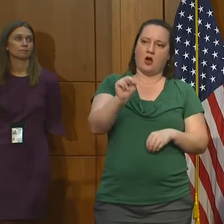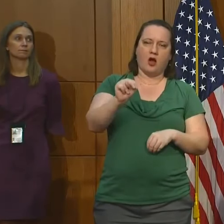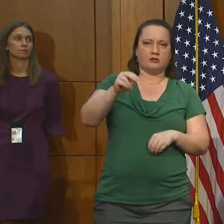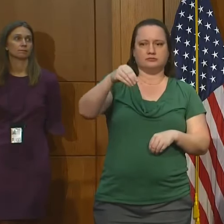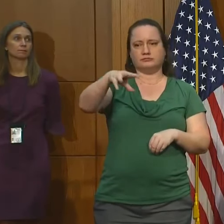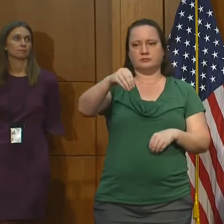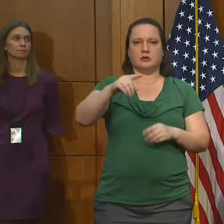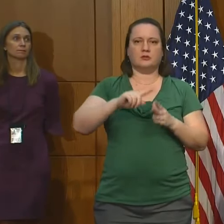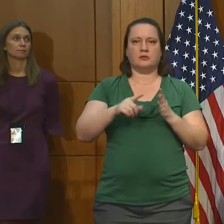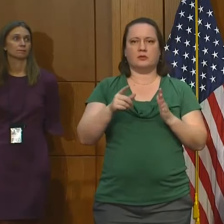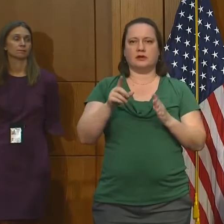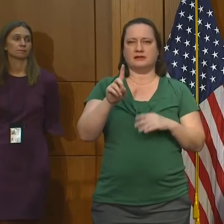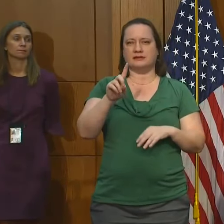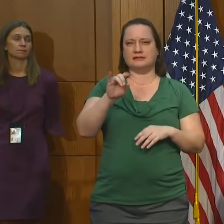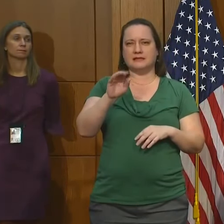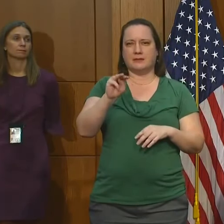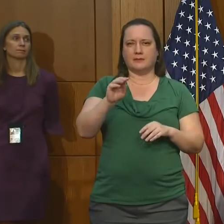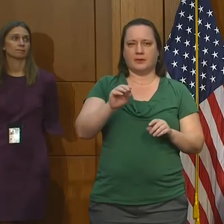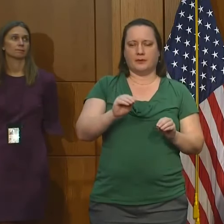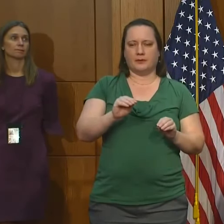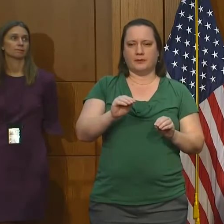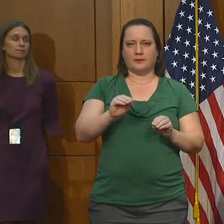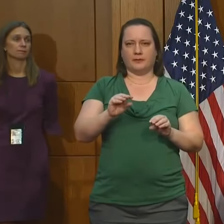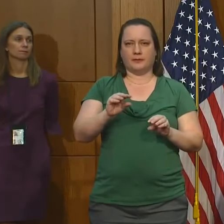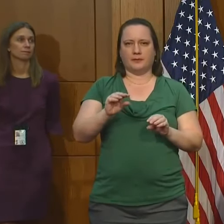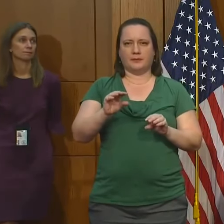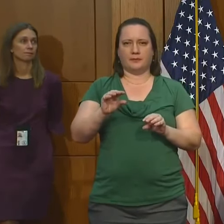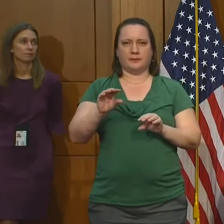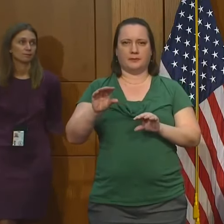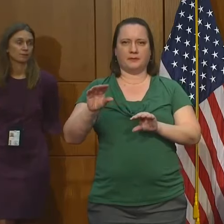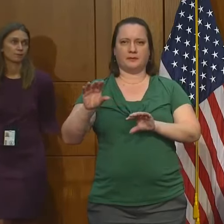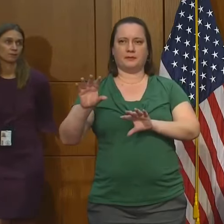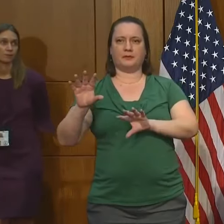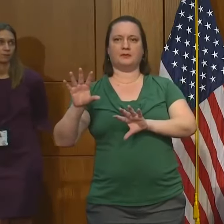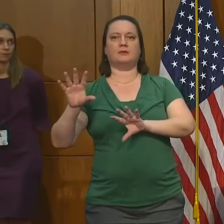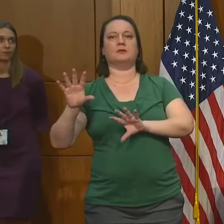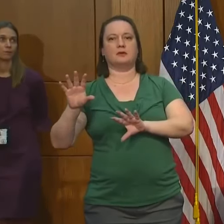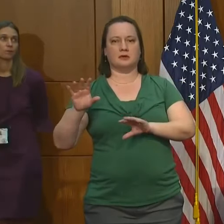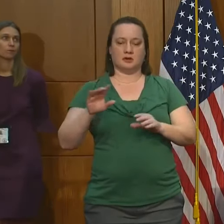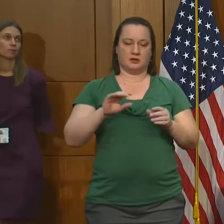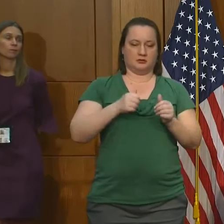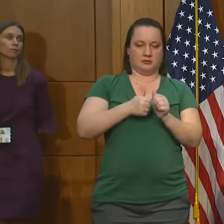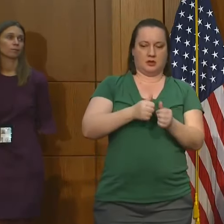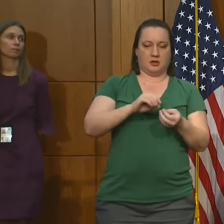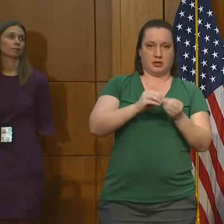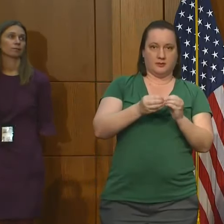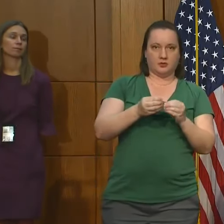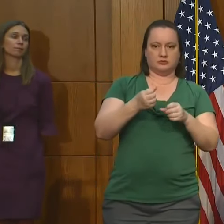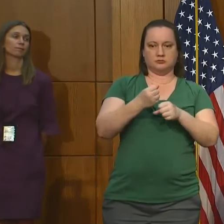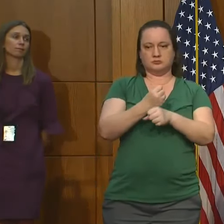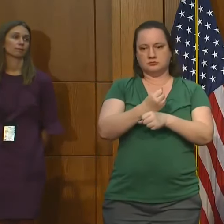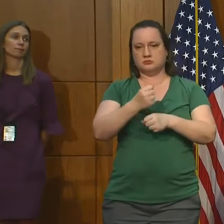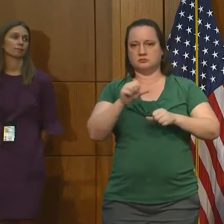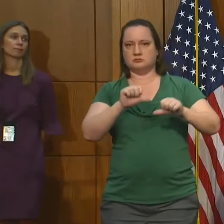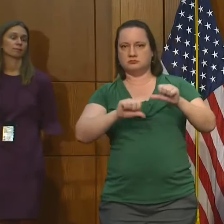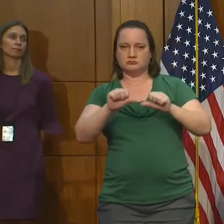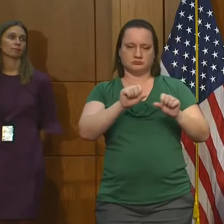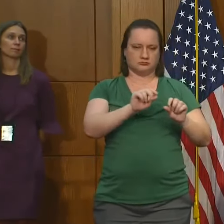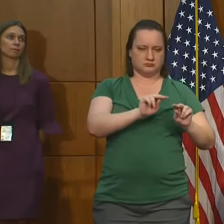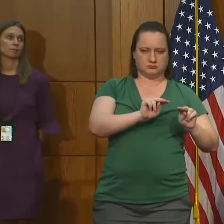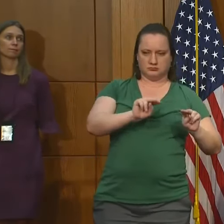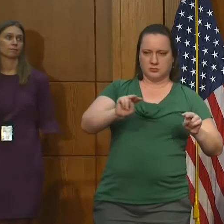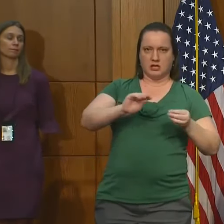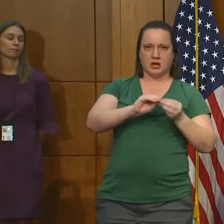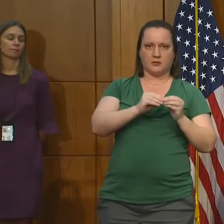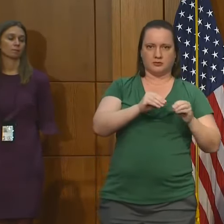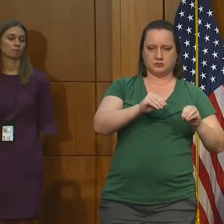up the intensity as we can and as the numbers will allow. And so that's